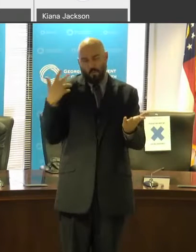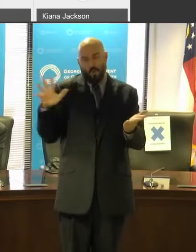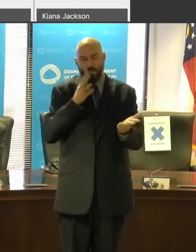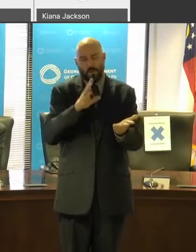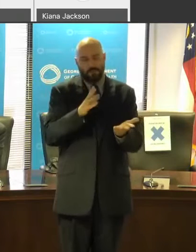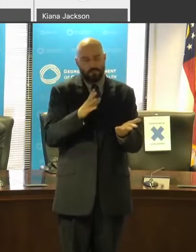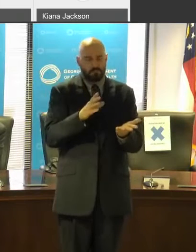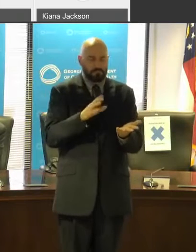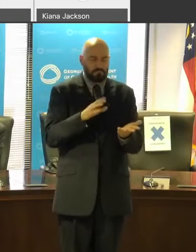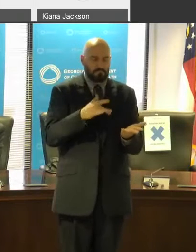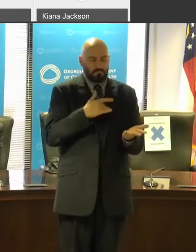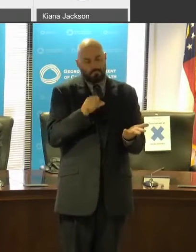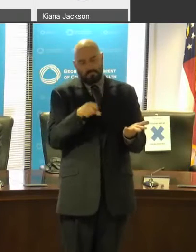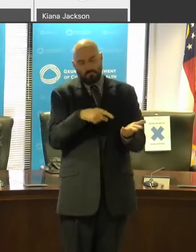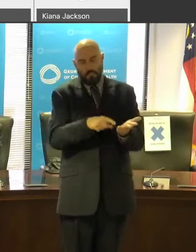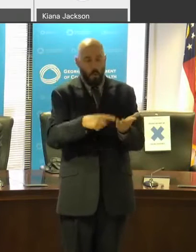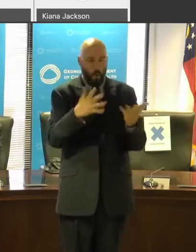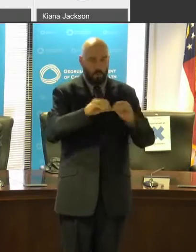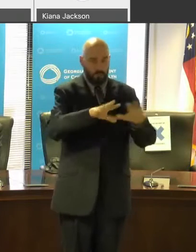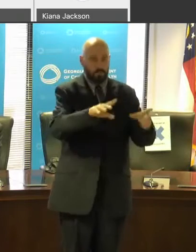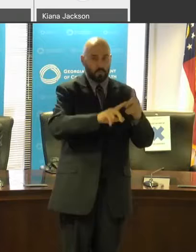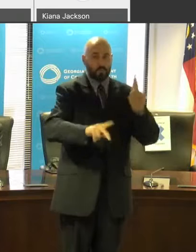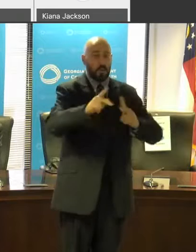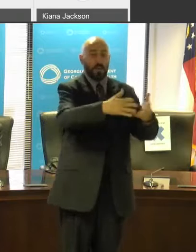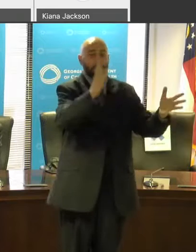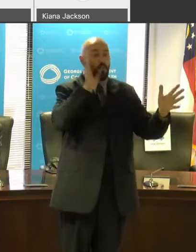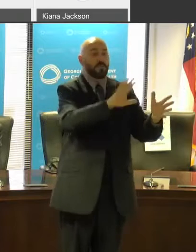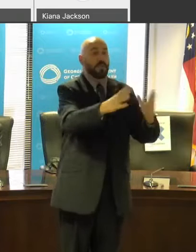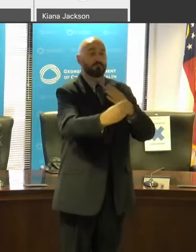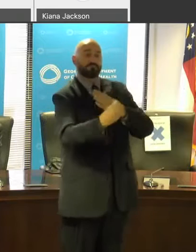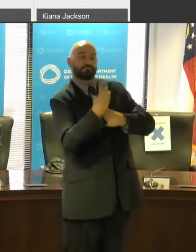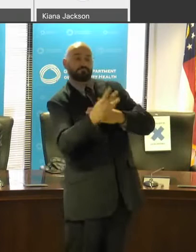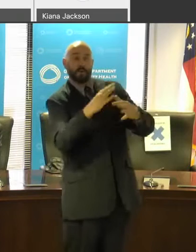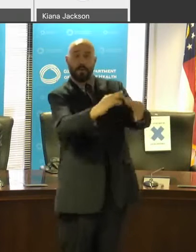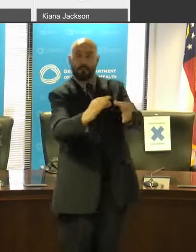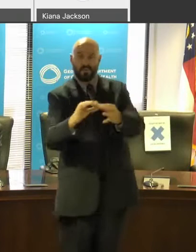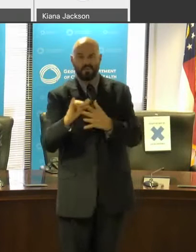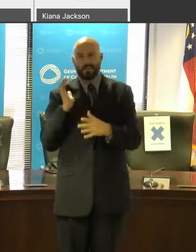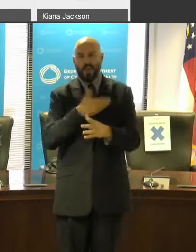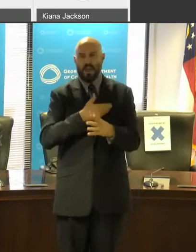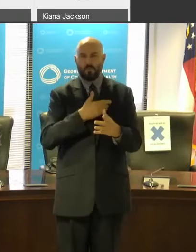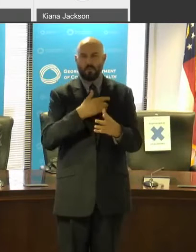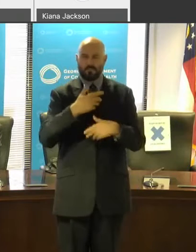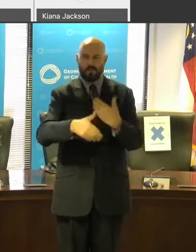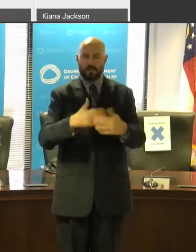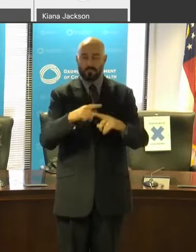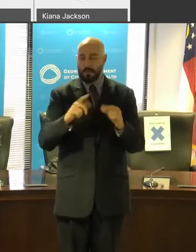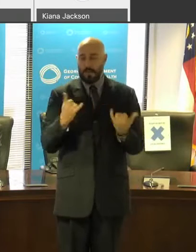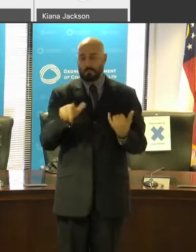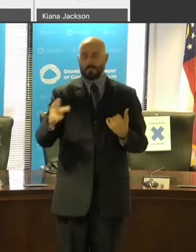public comment, which is our process. And so, Kim, you may proceed with your